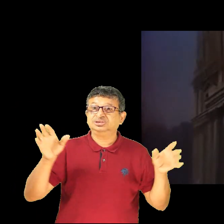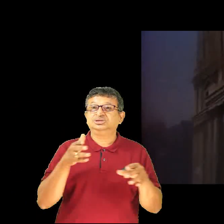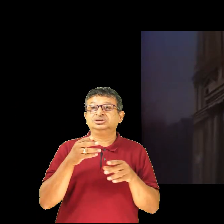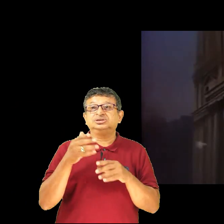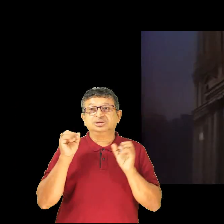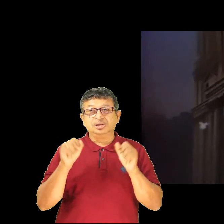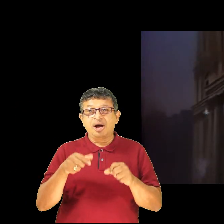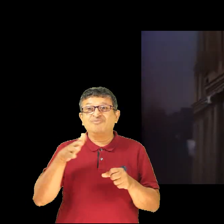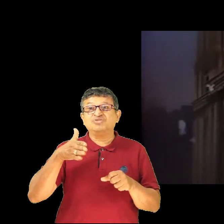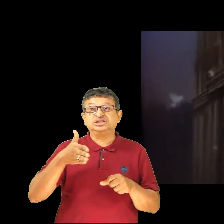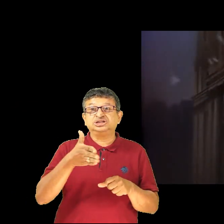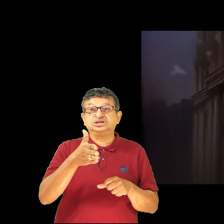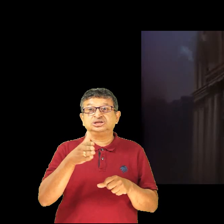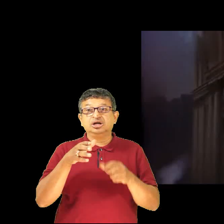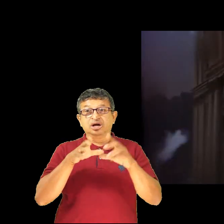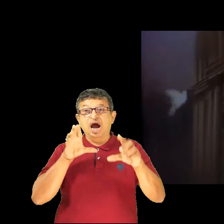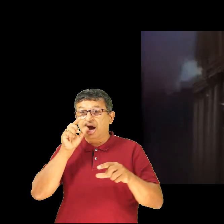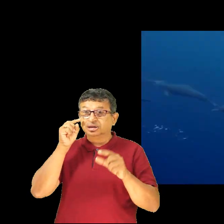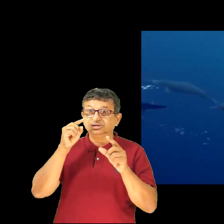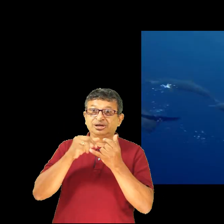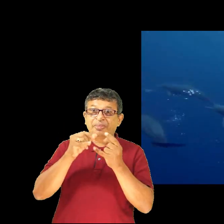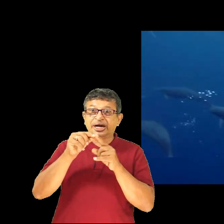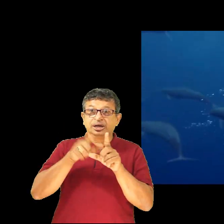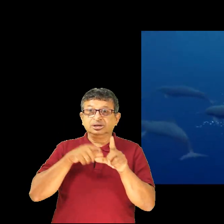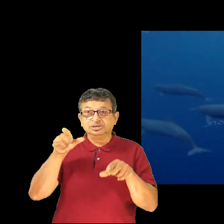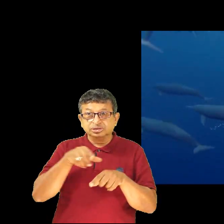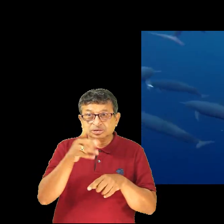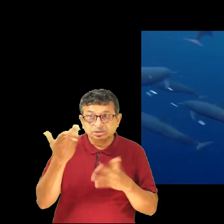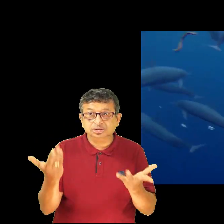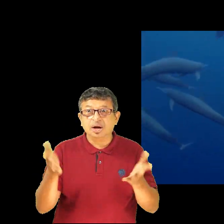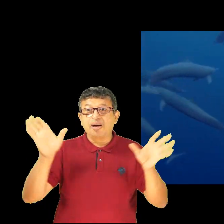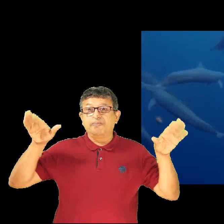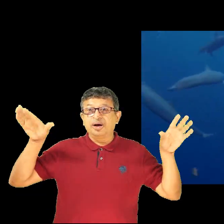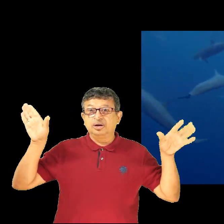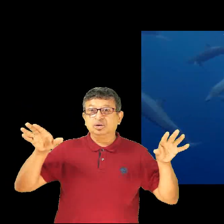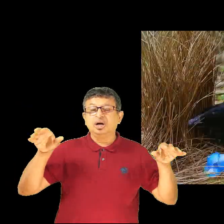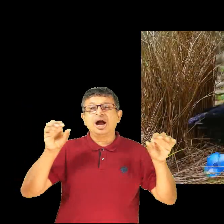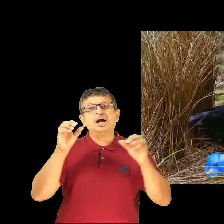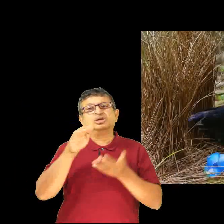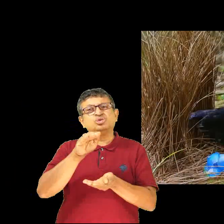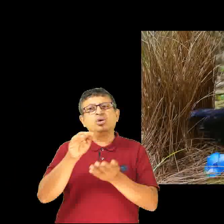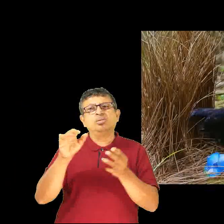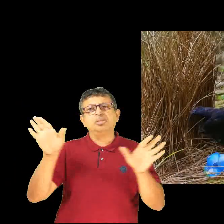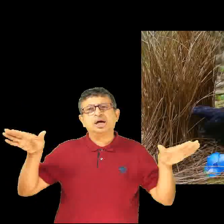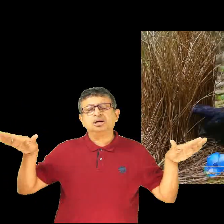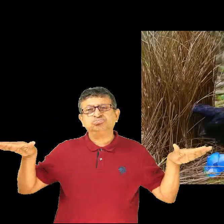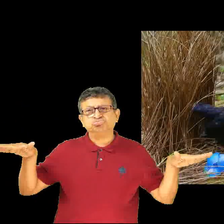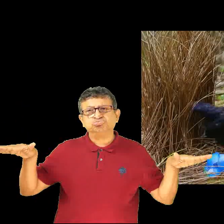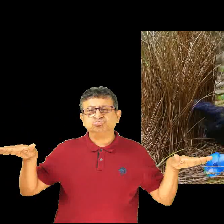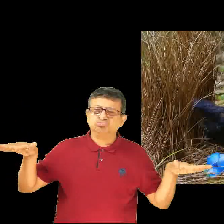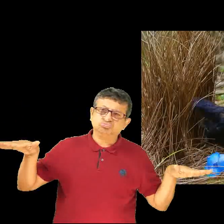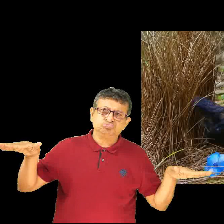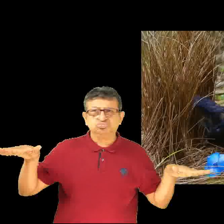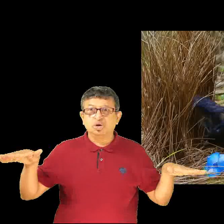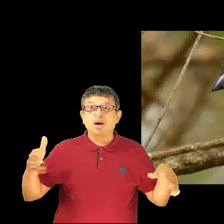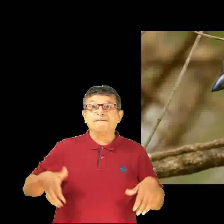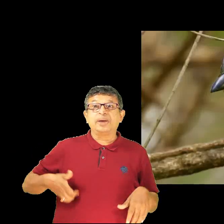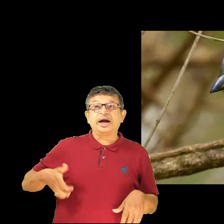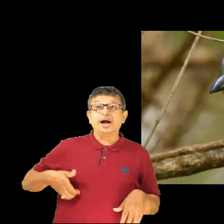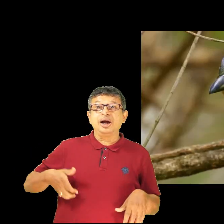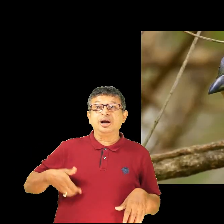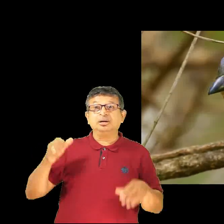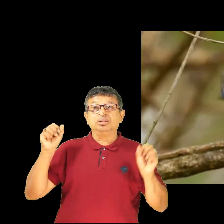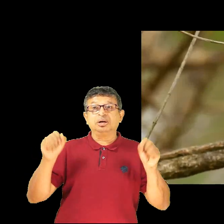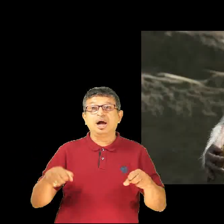Mary Poppins back in 1964. However, animatronics have also made possible for documentary filmmakers to get closer to the animals and spy on